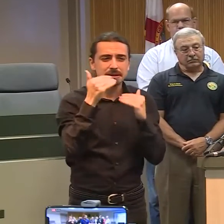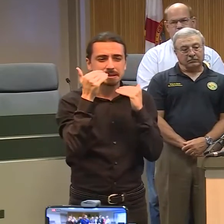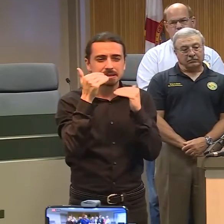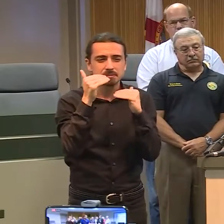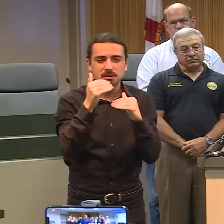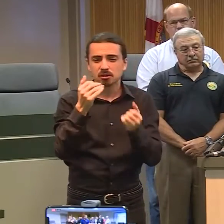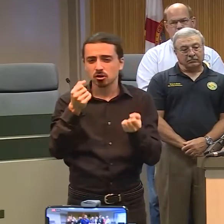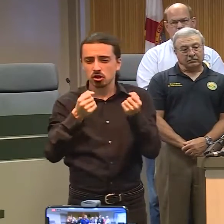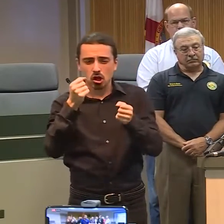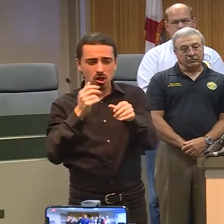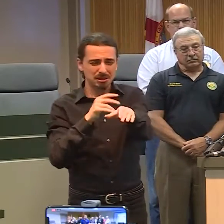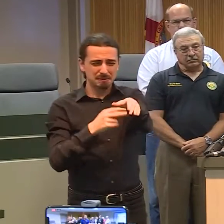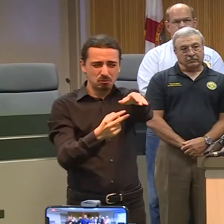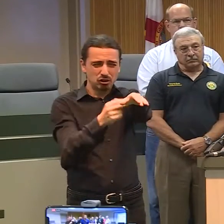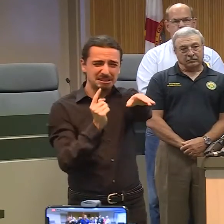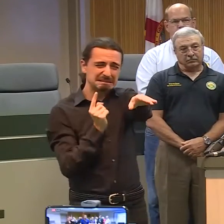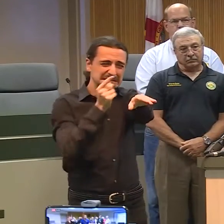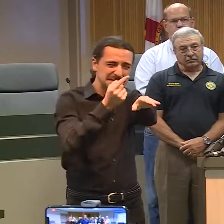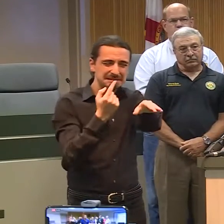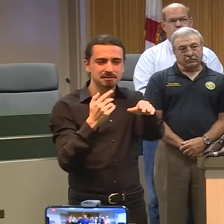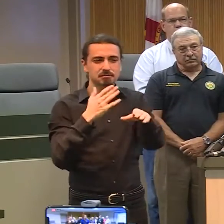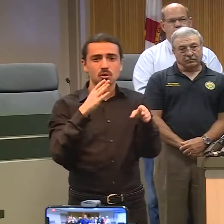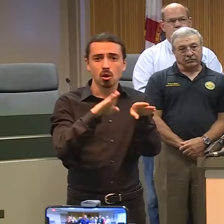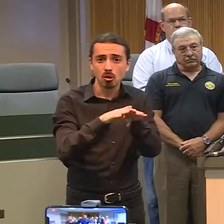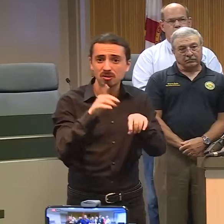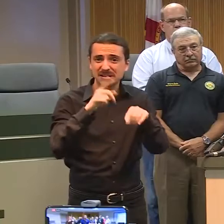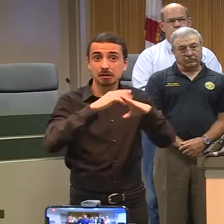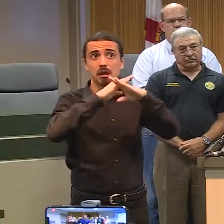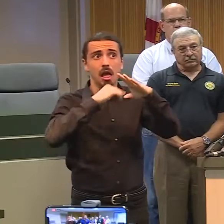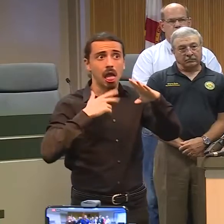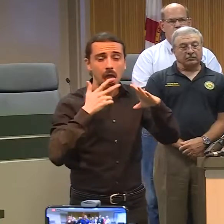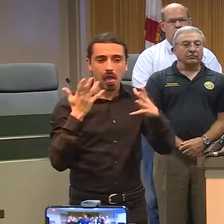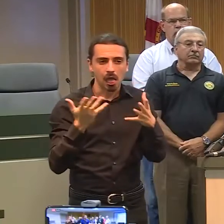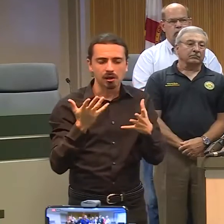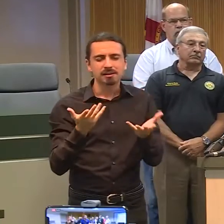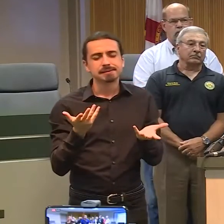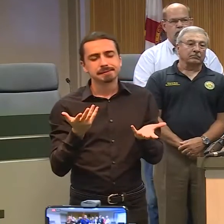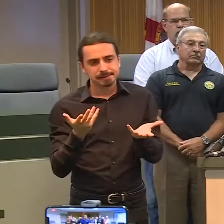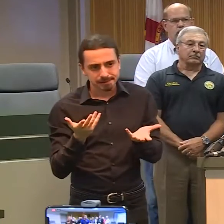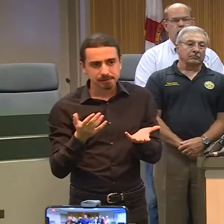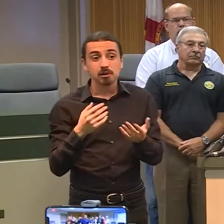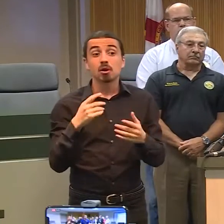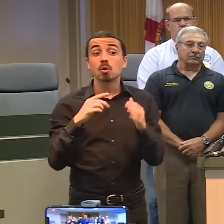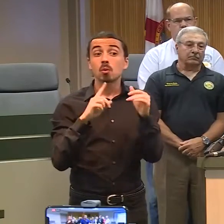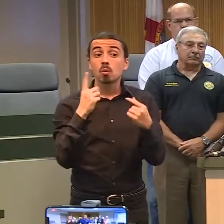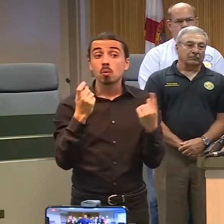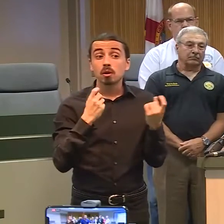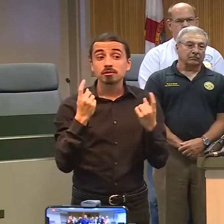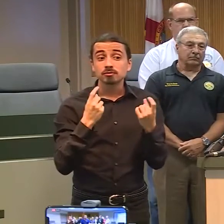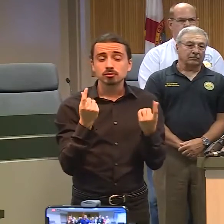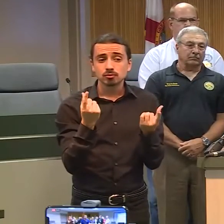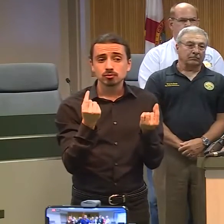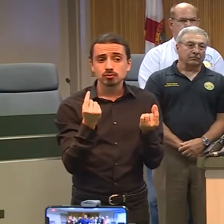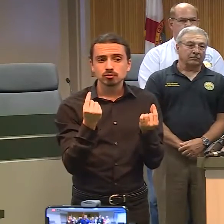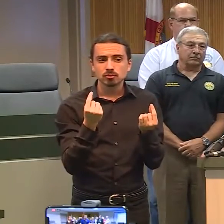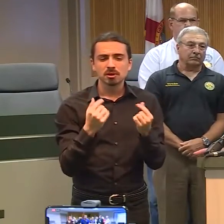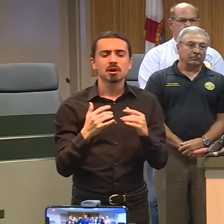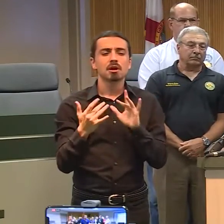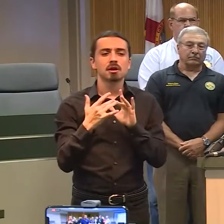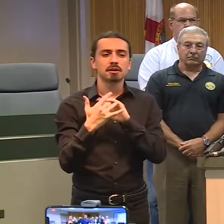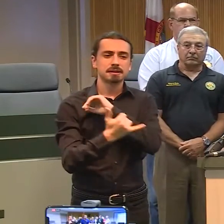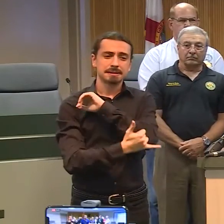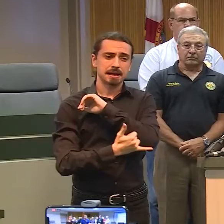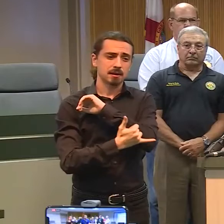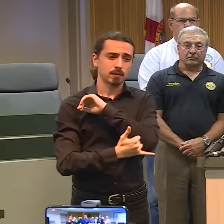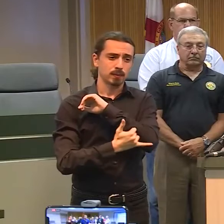coming over if they especially live over in St. John's and Duval. So if you have any questions, just call in on that, and we'll also have